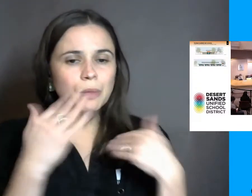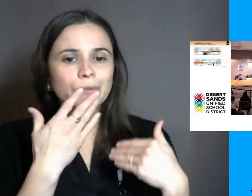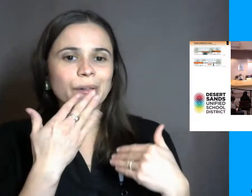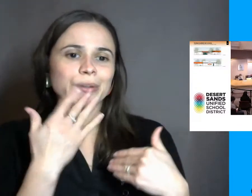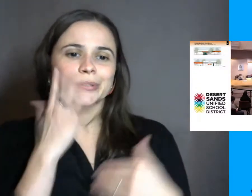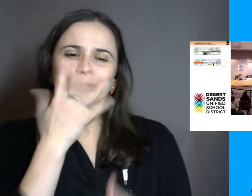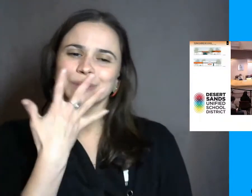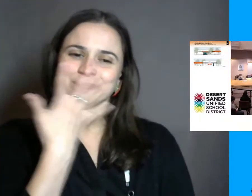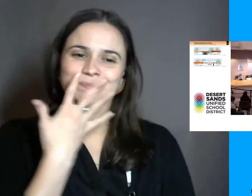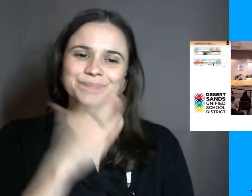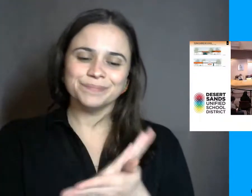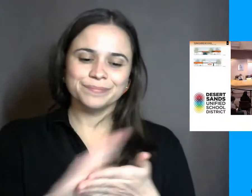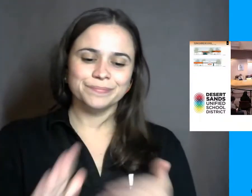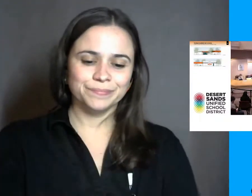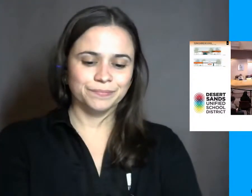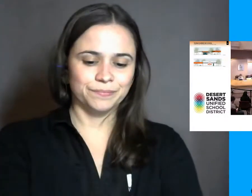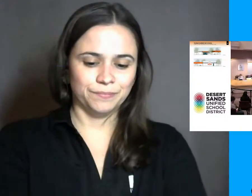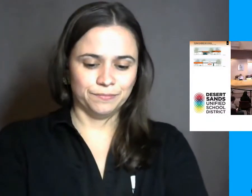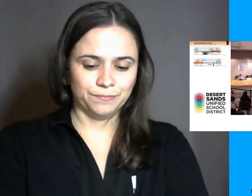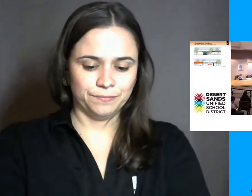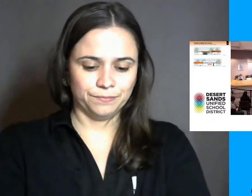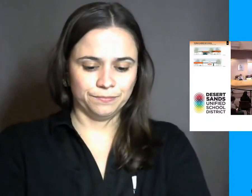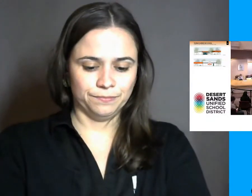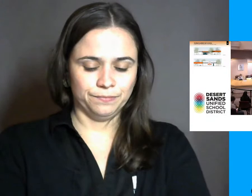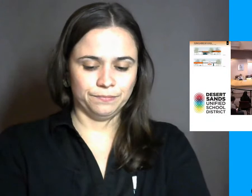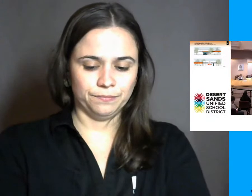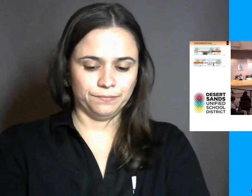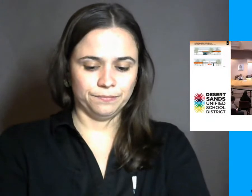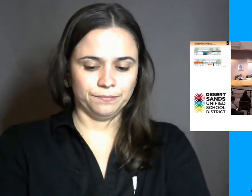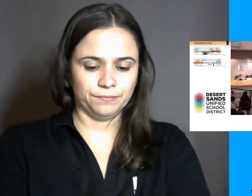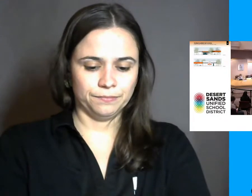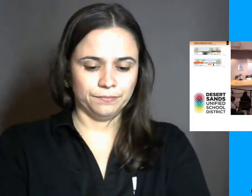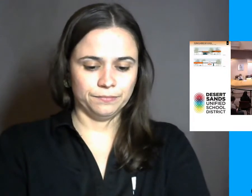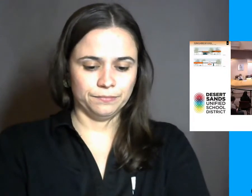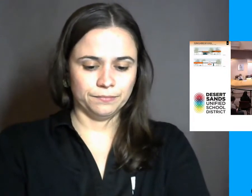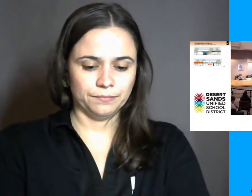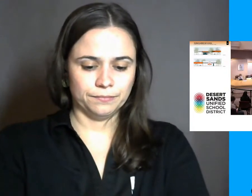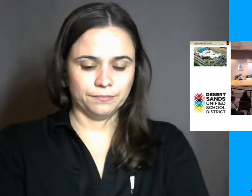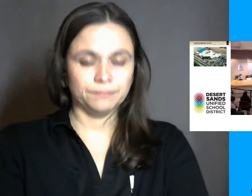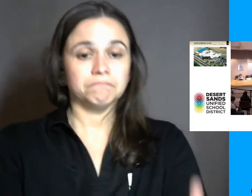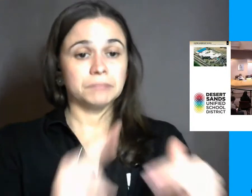buildings. And there's the MPR.